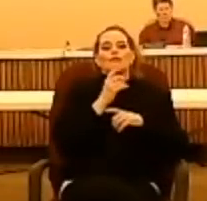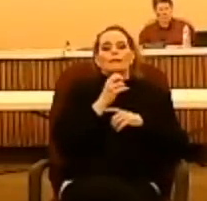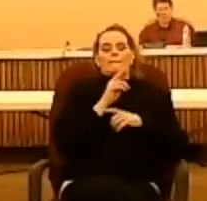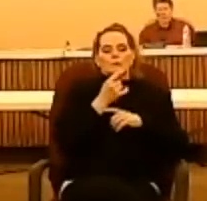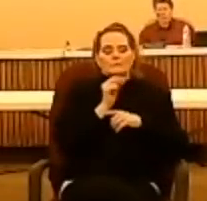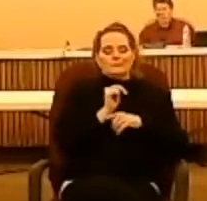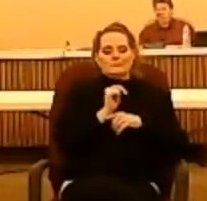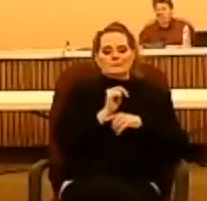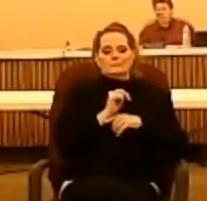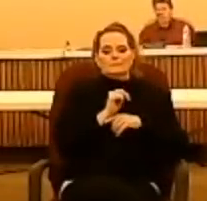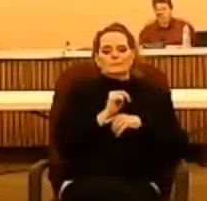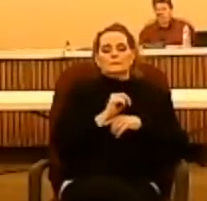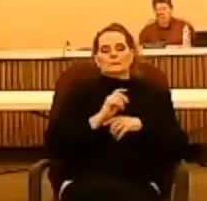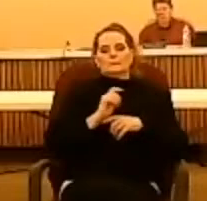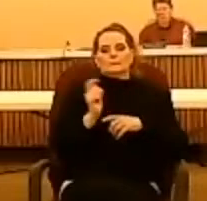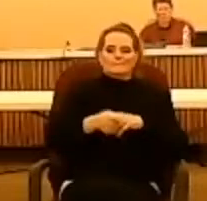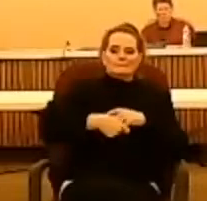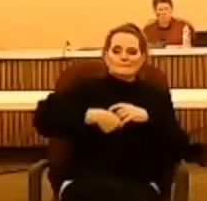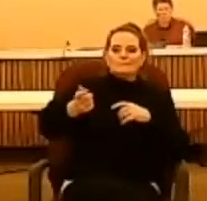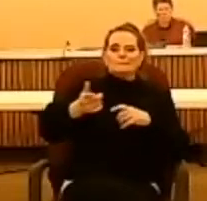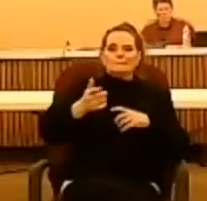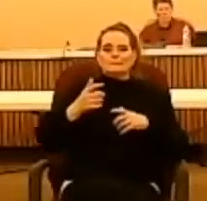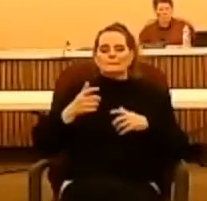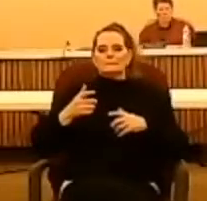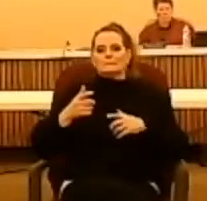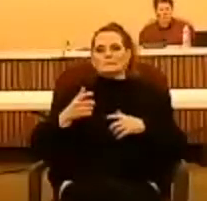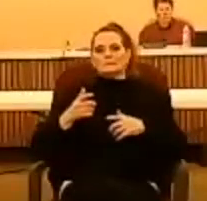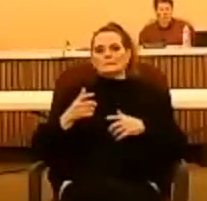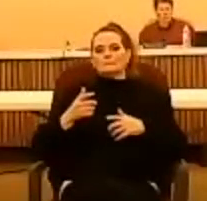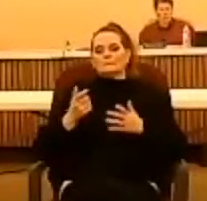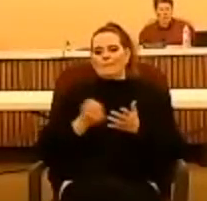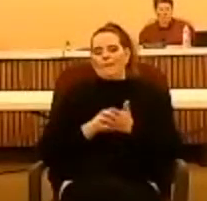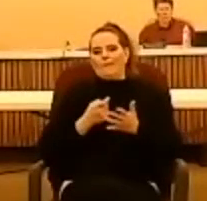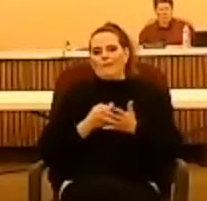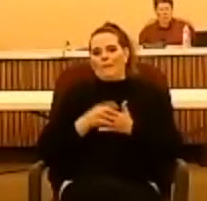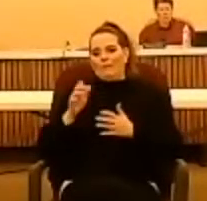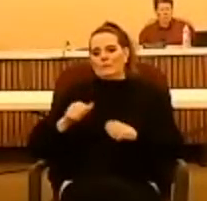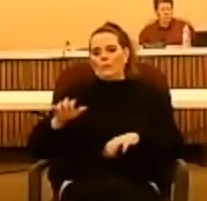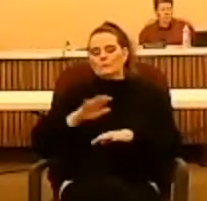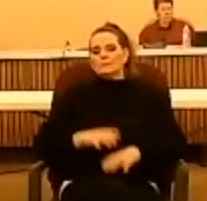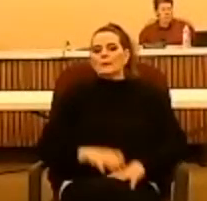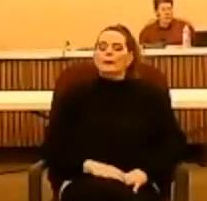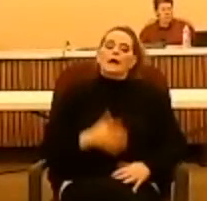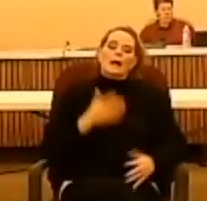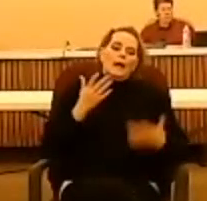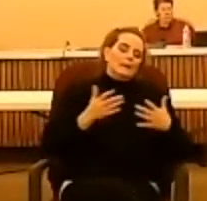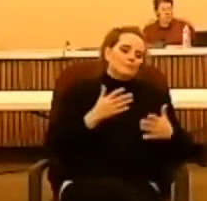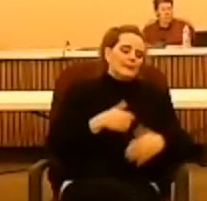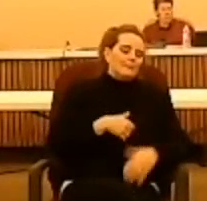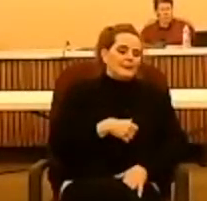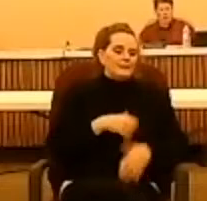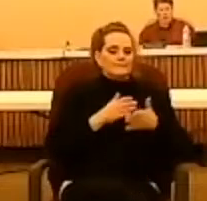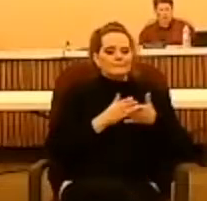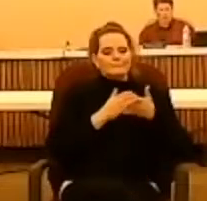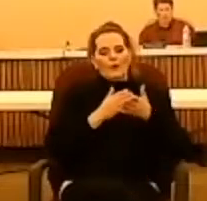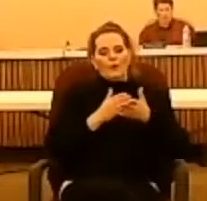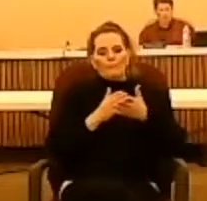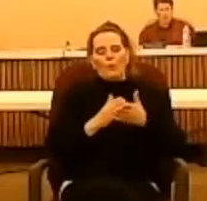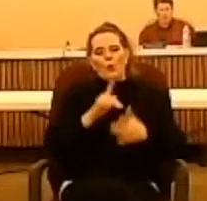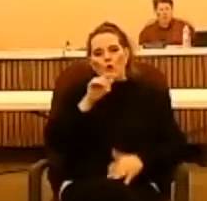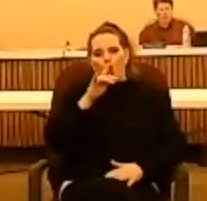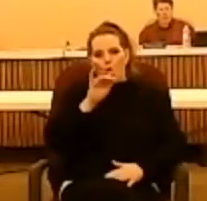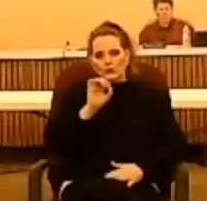Potentially looking at a canoe or fishing boat launch or 2 along the